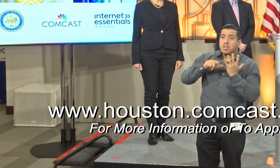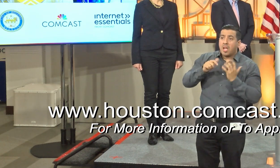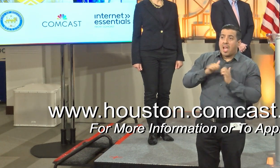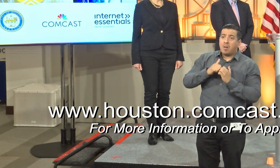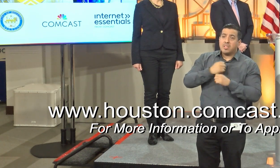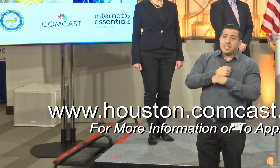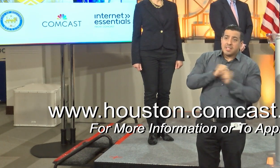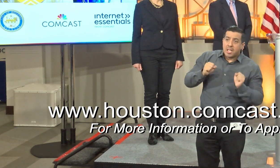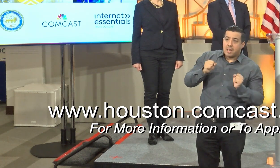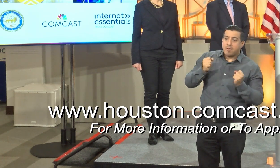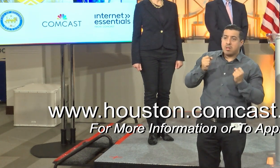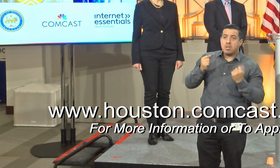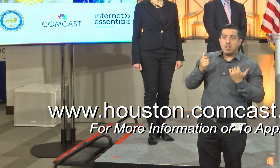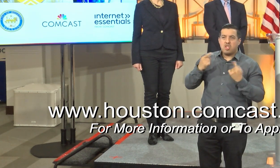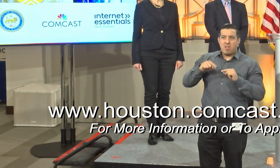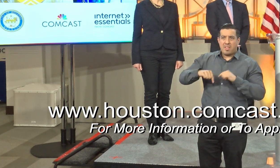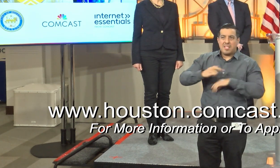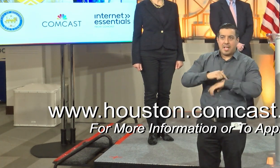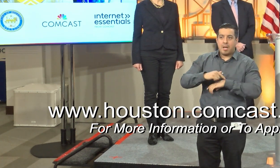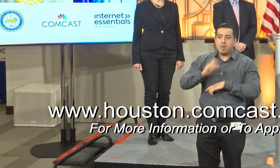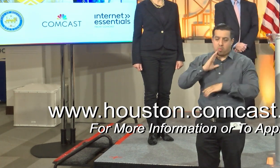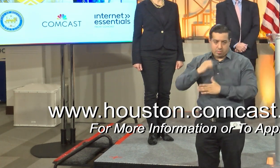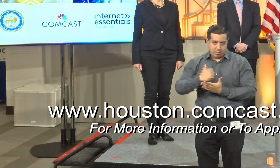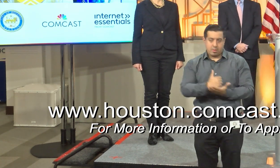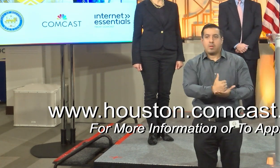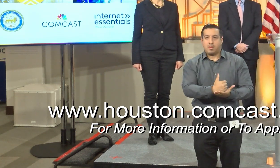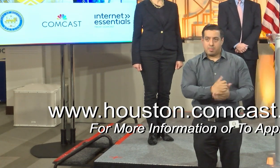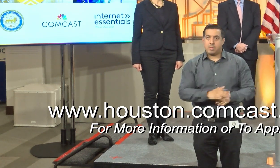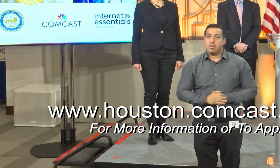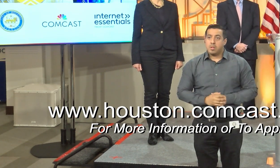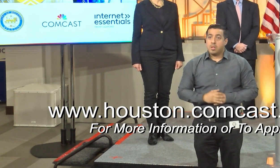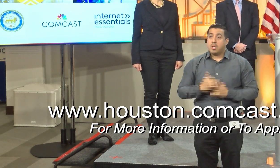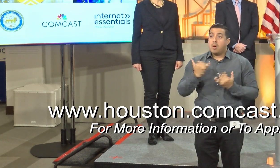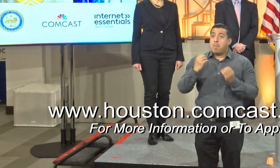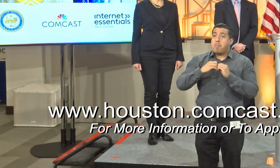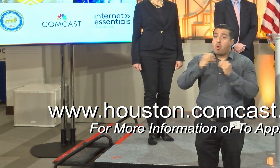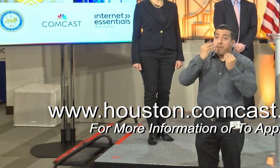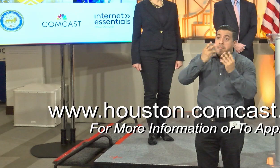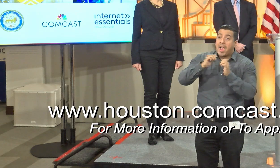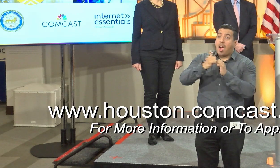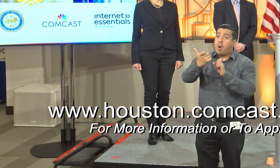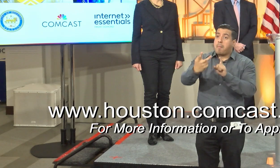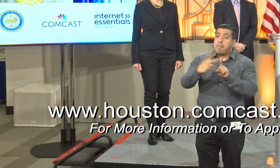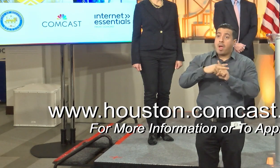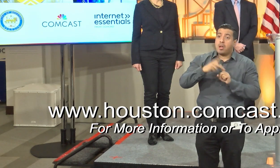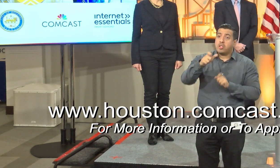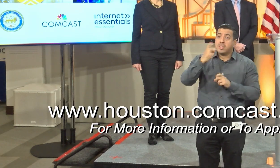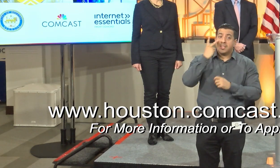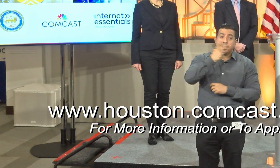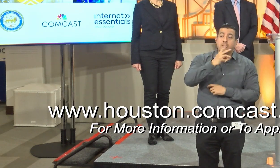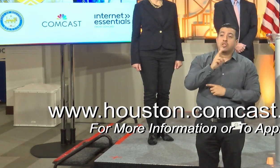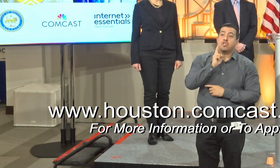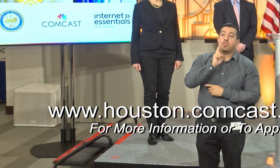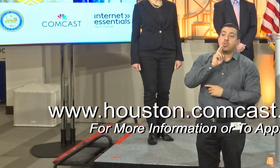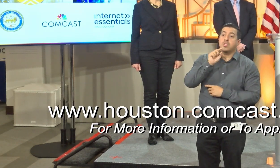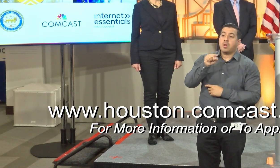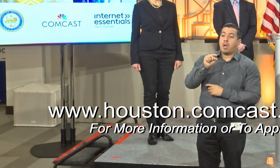safe during these challenging times. And for more information or to apply, you can visit